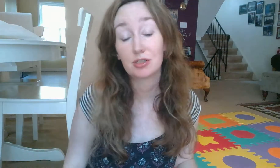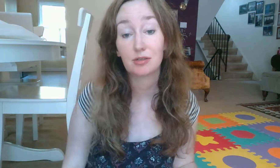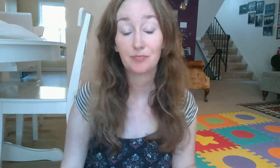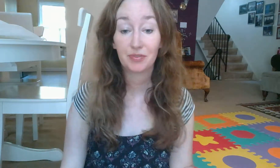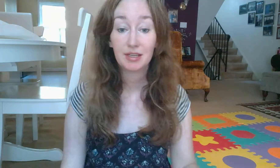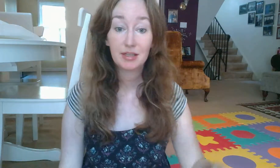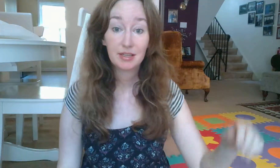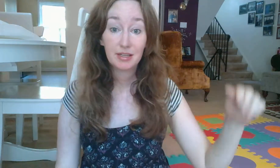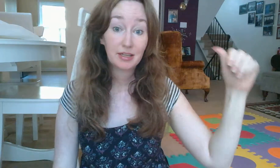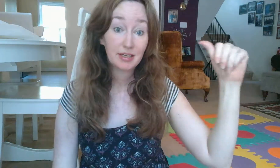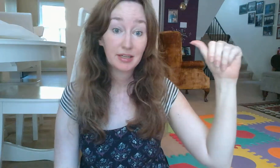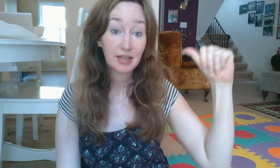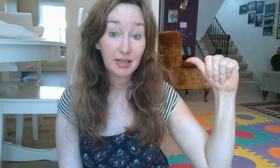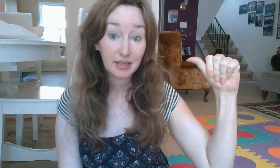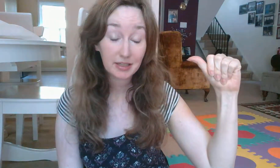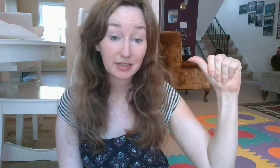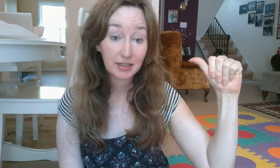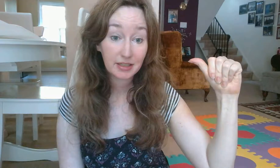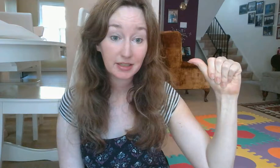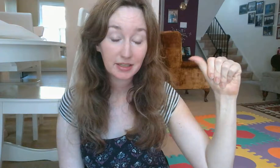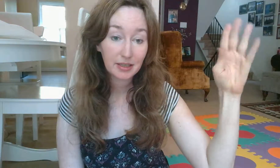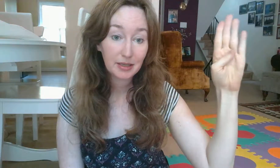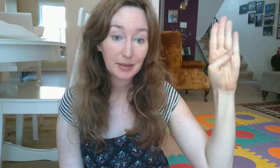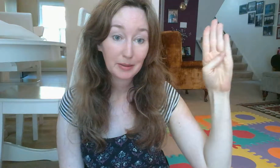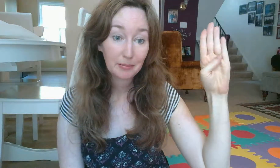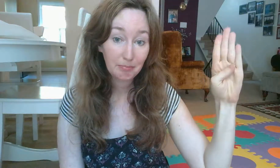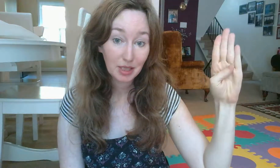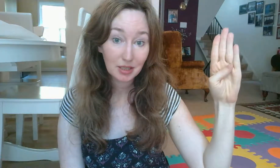refresher. A, B,